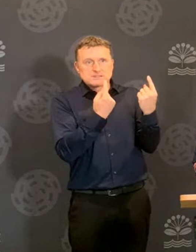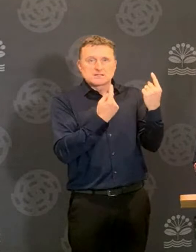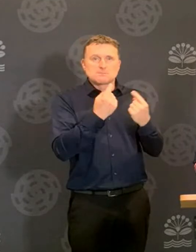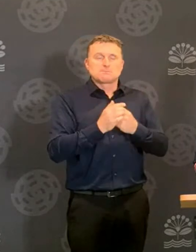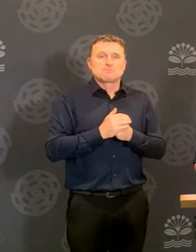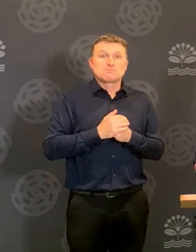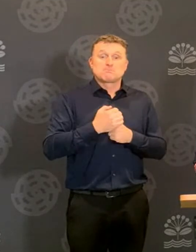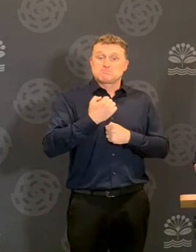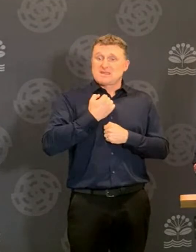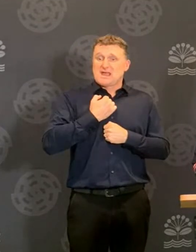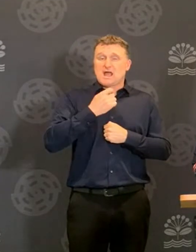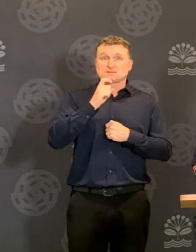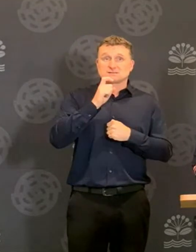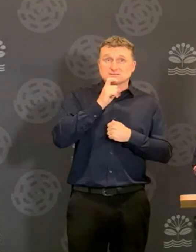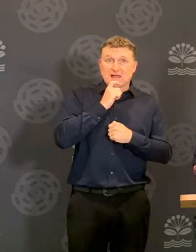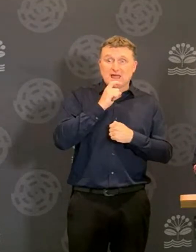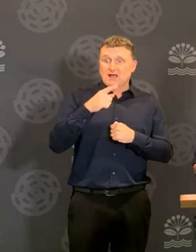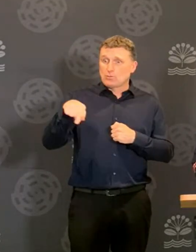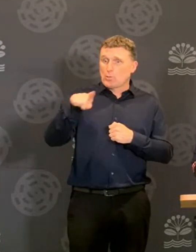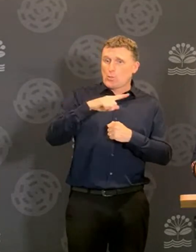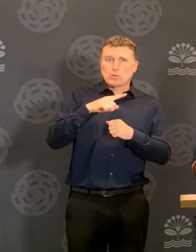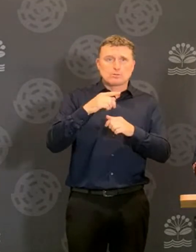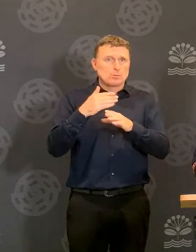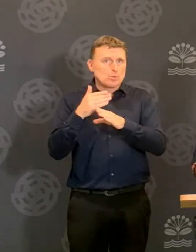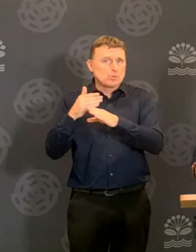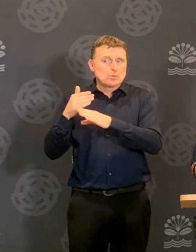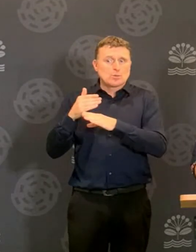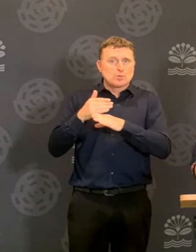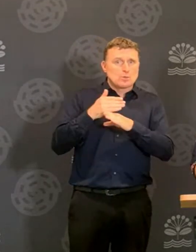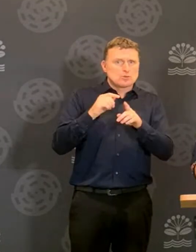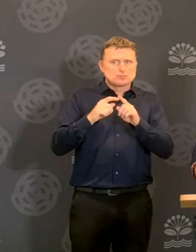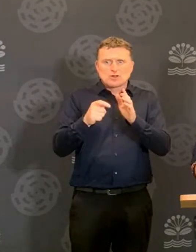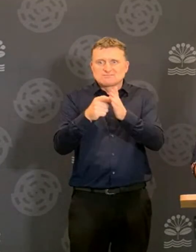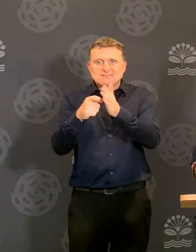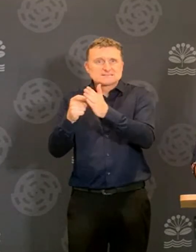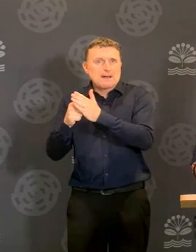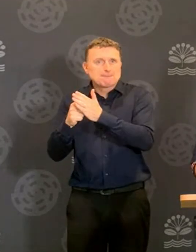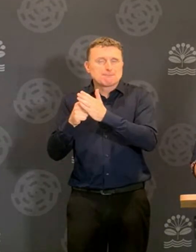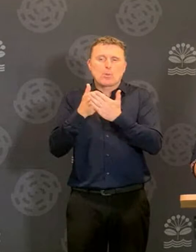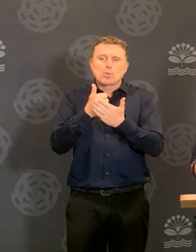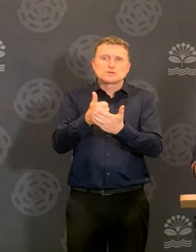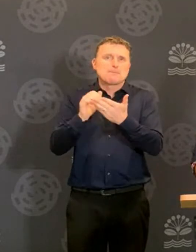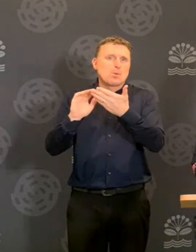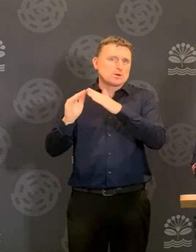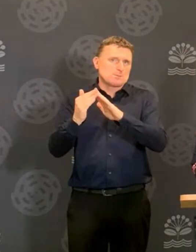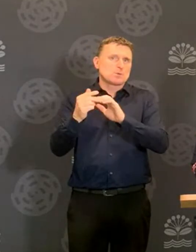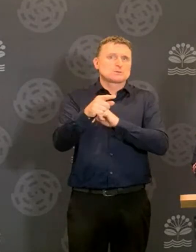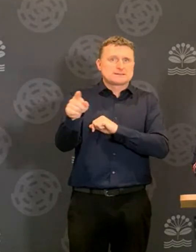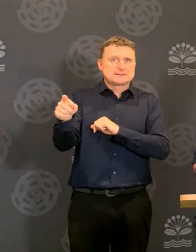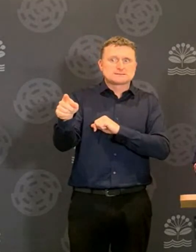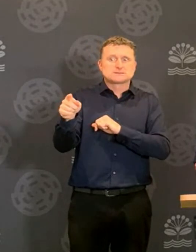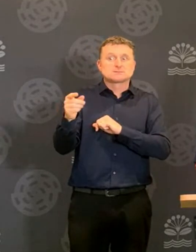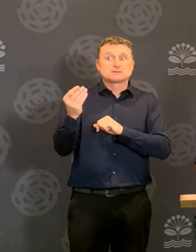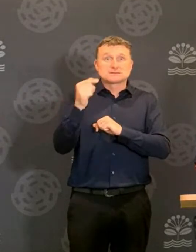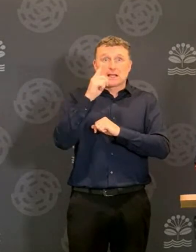and many staff are working hard to try and resolve some of the issues that communities are experiencing,